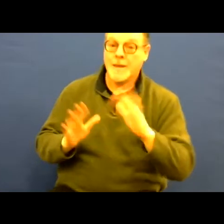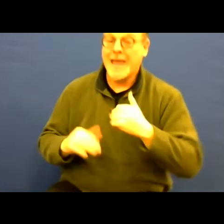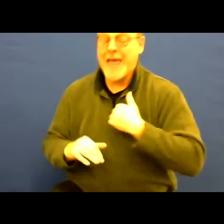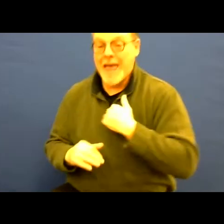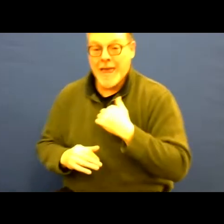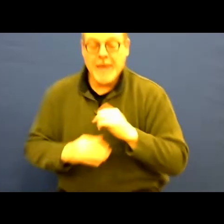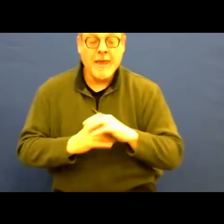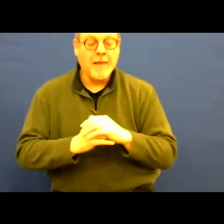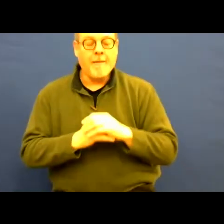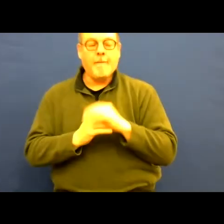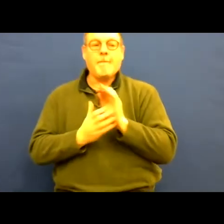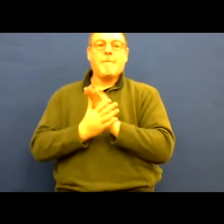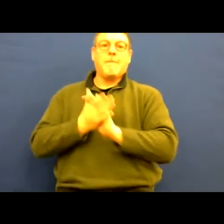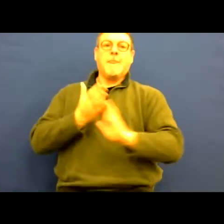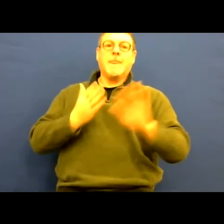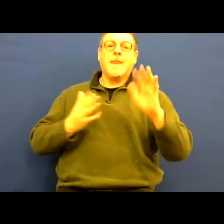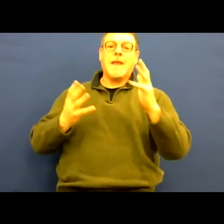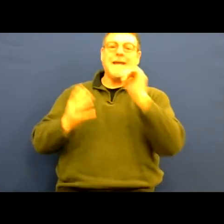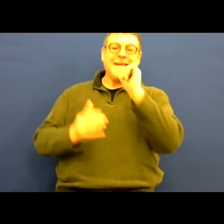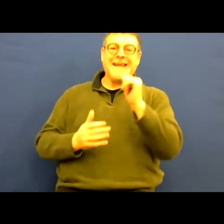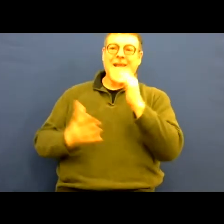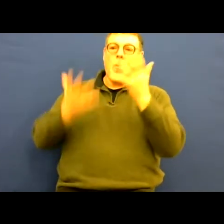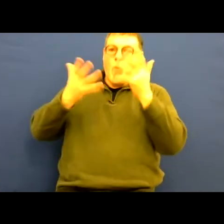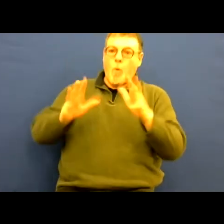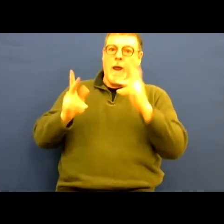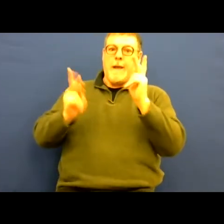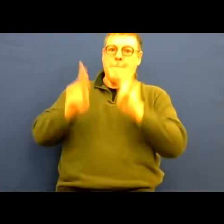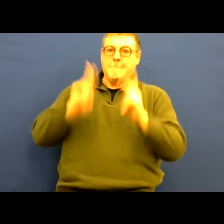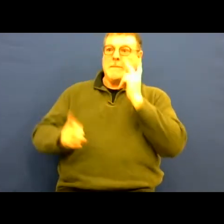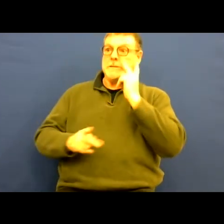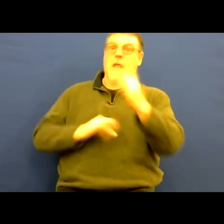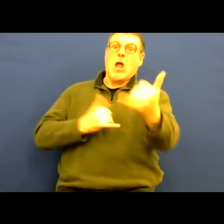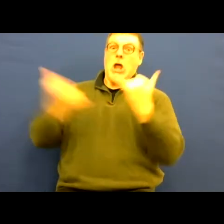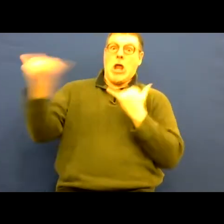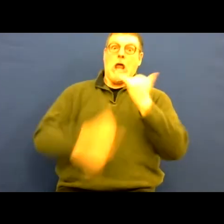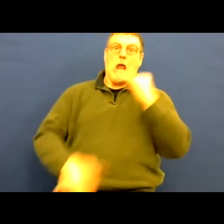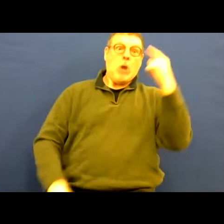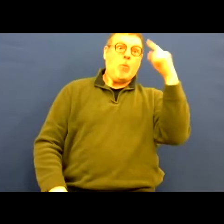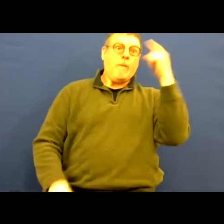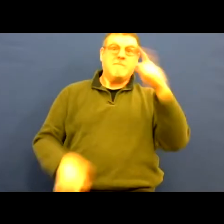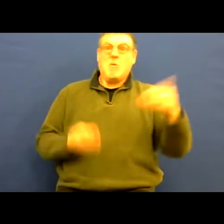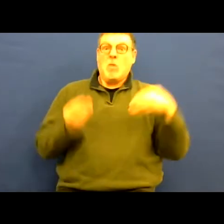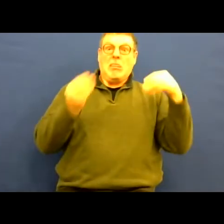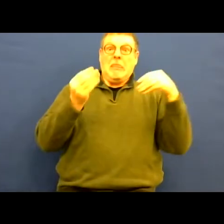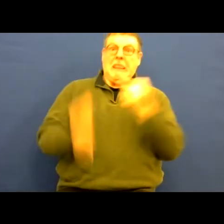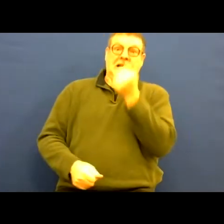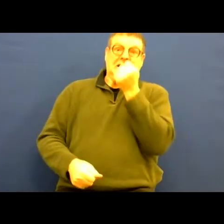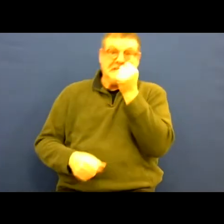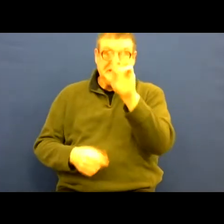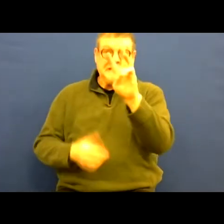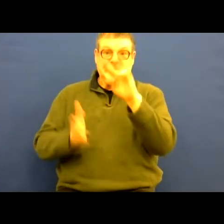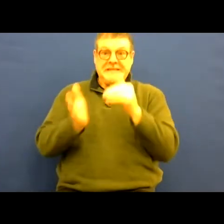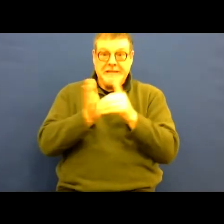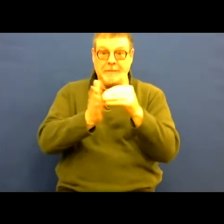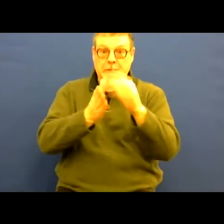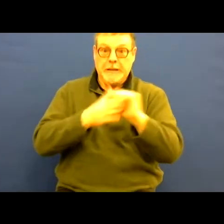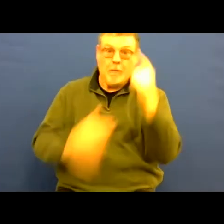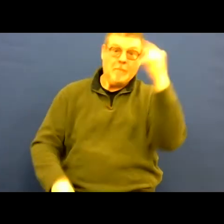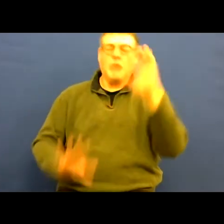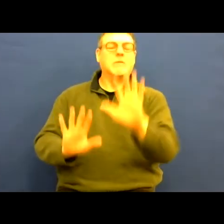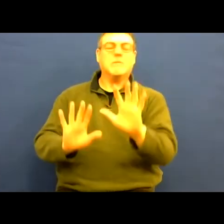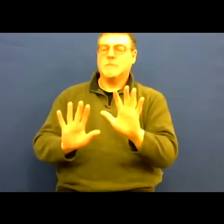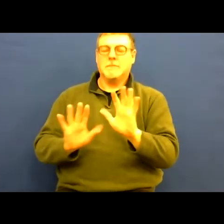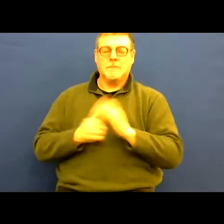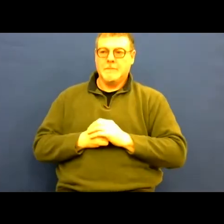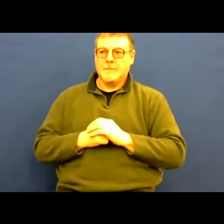want a bunch of people seeing the thing and calling in and why are you spending $16 million? So It's